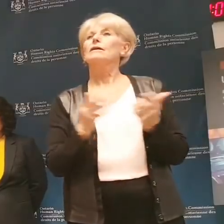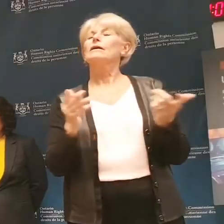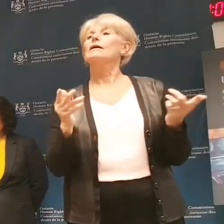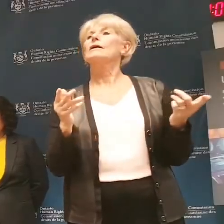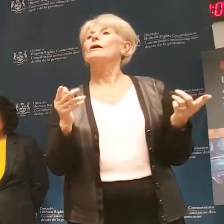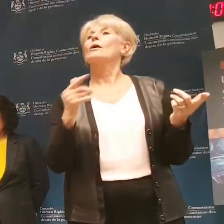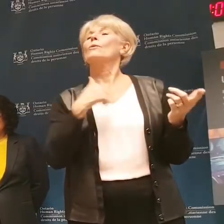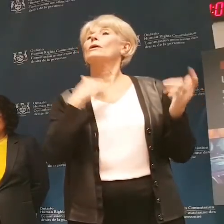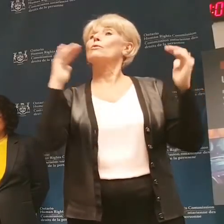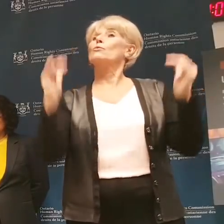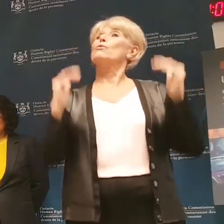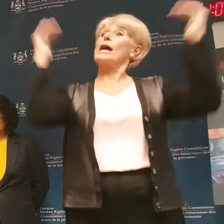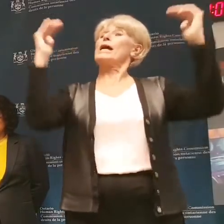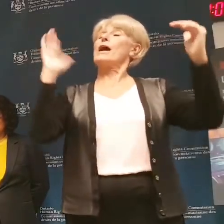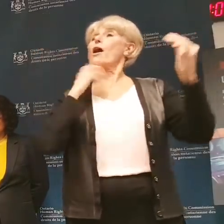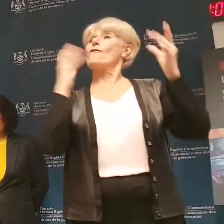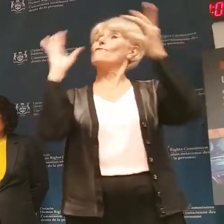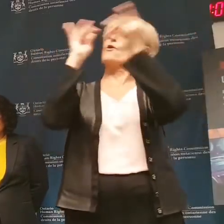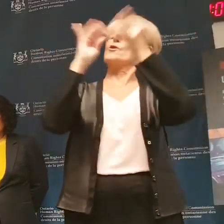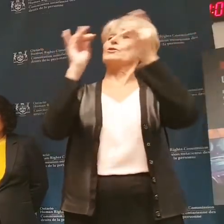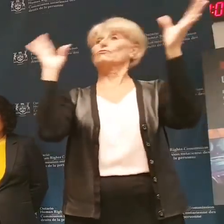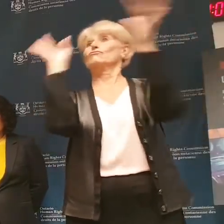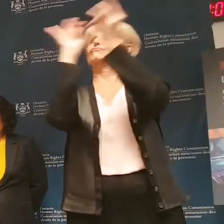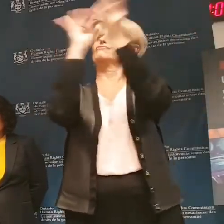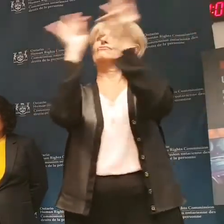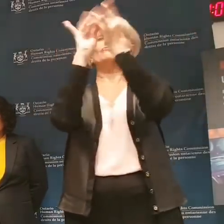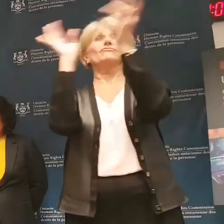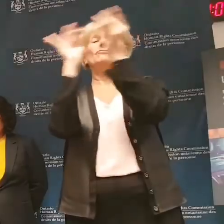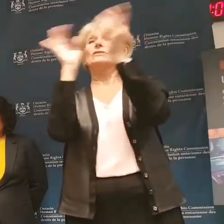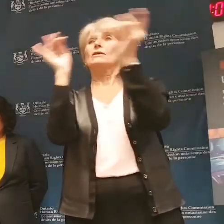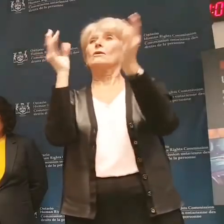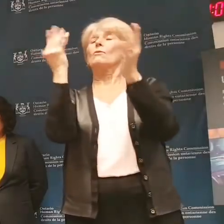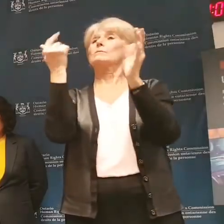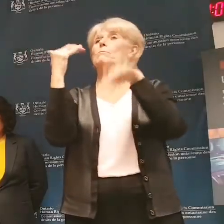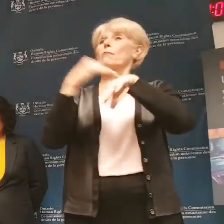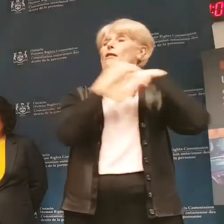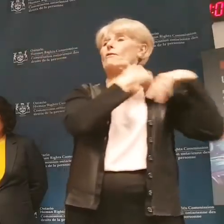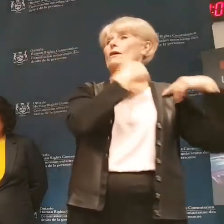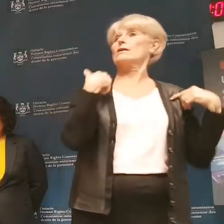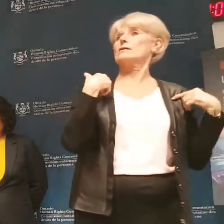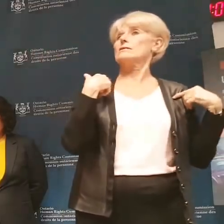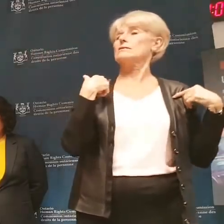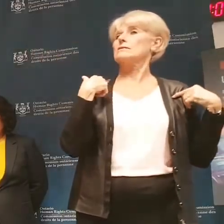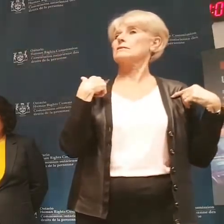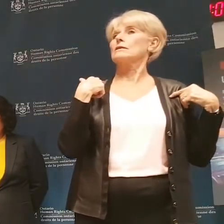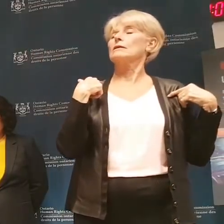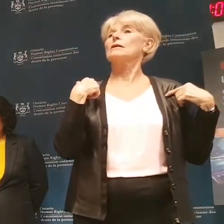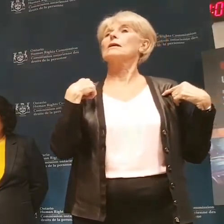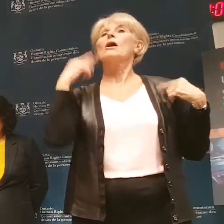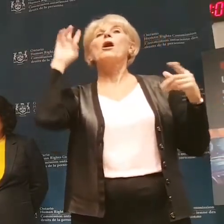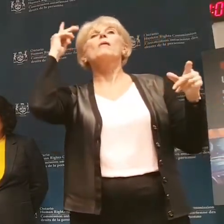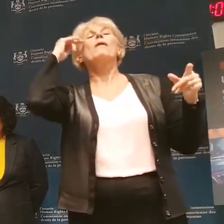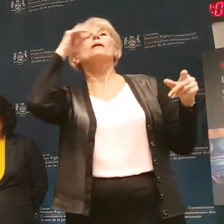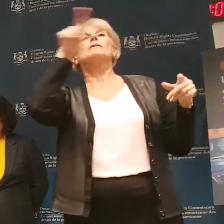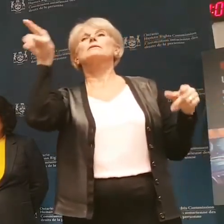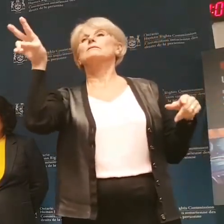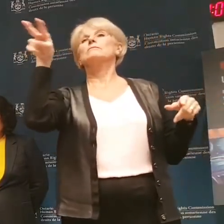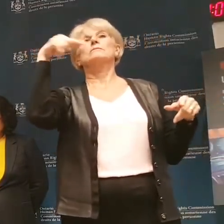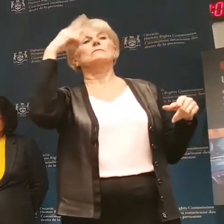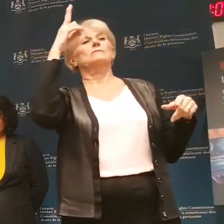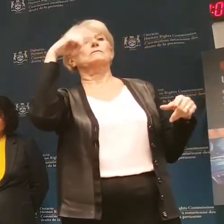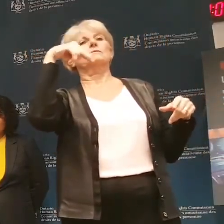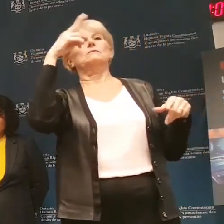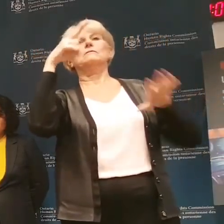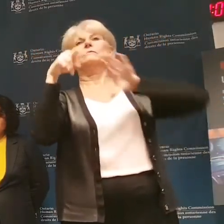we raise our voices to speak about what ails us, indifferent politicians render